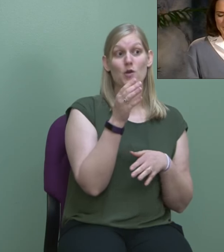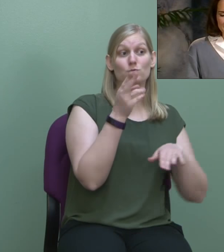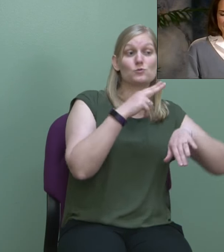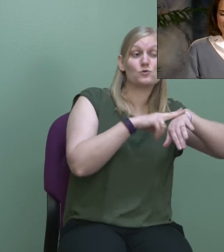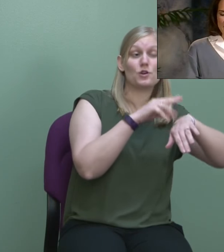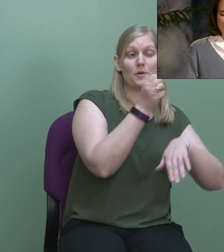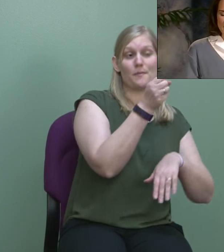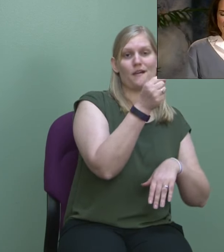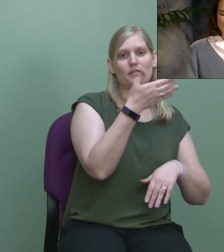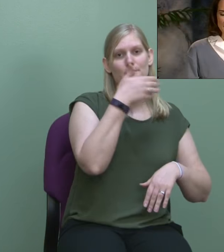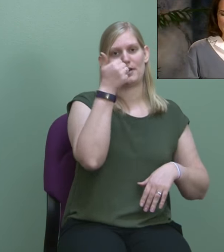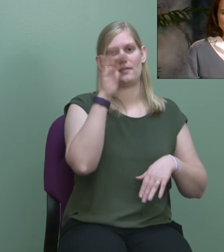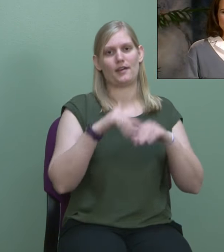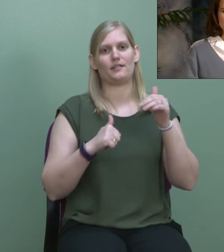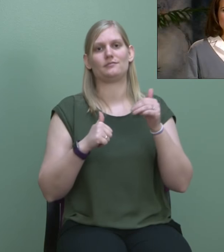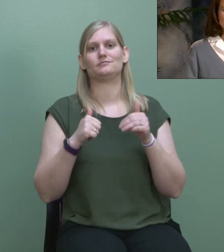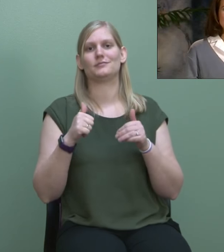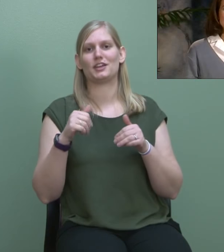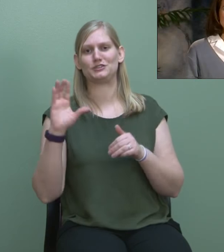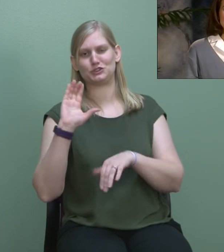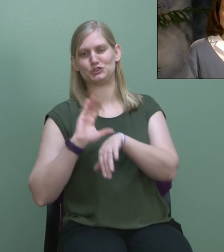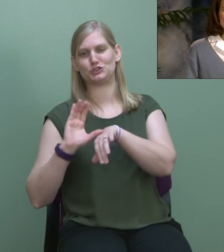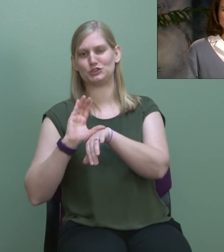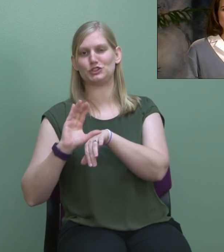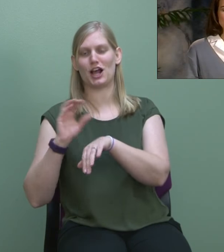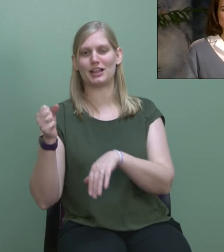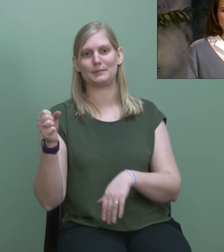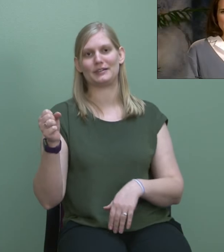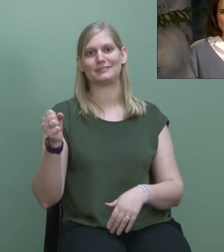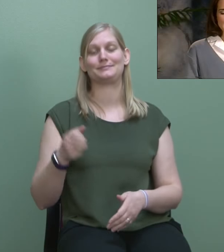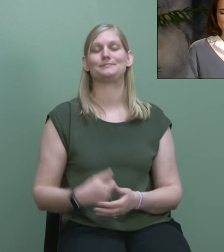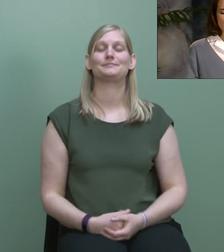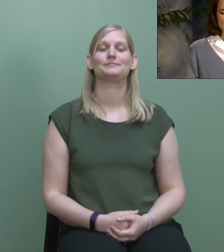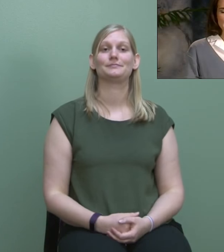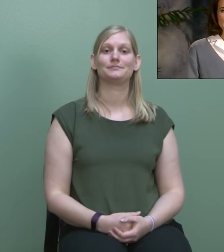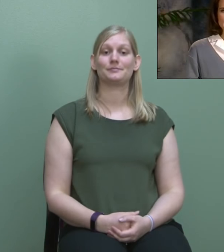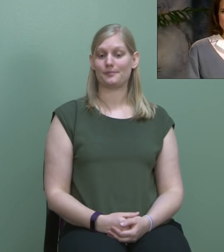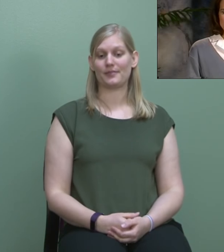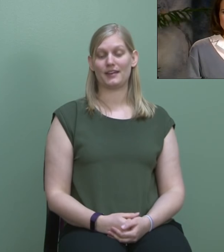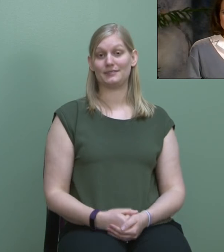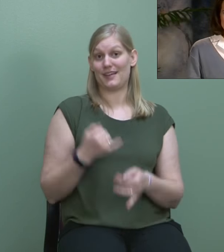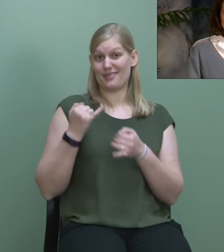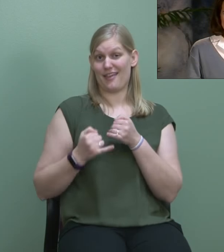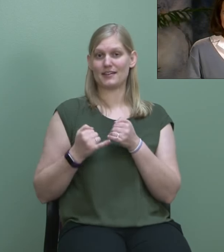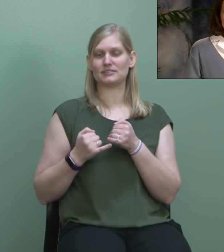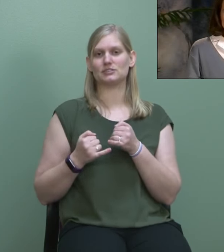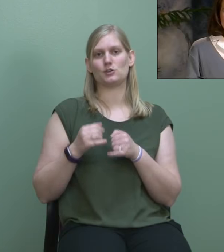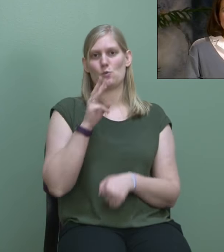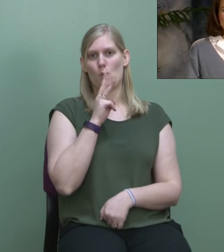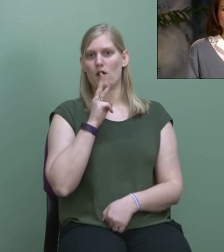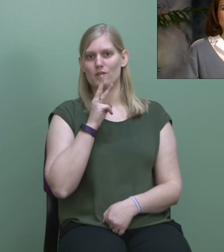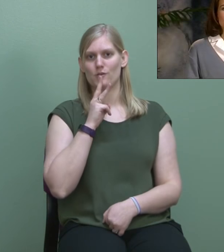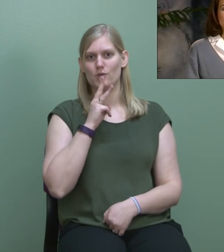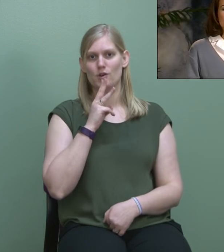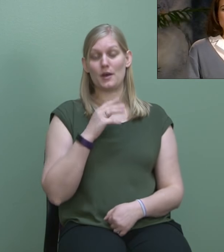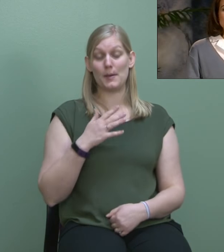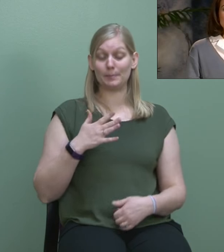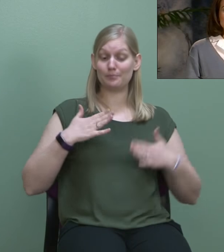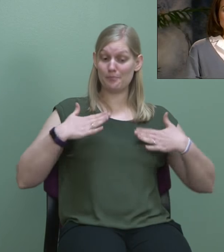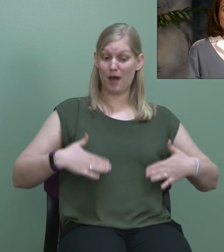And then, last but not least, is our water consumption. Our bodies are made of 60% water,